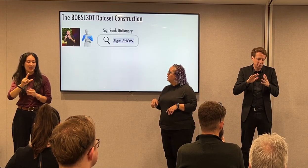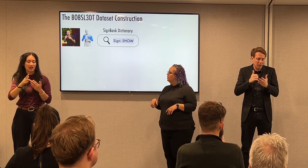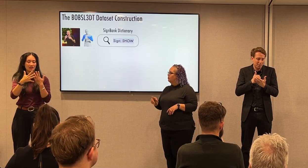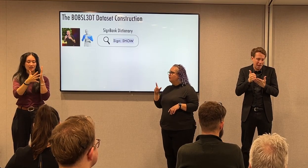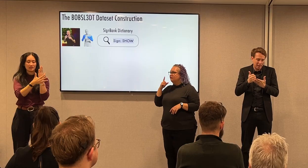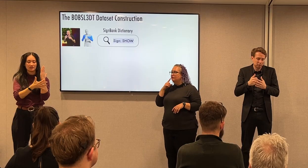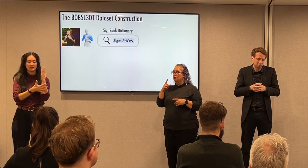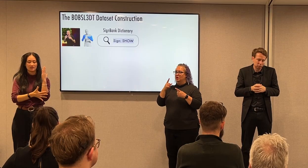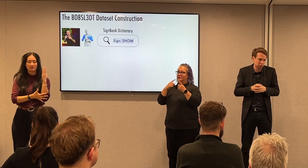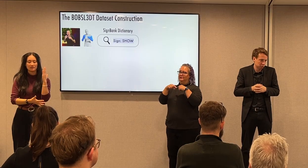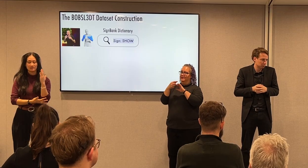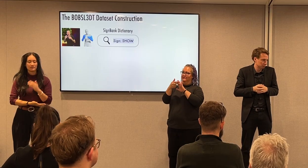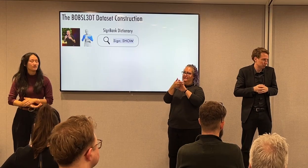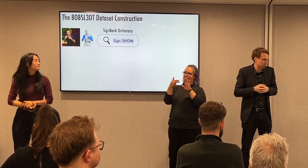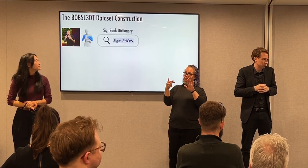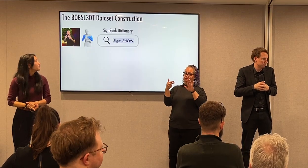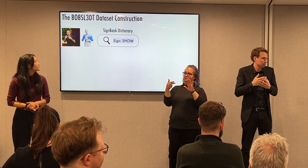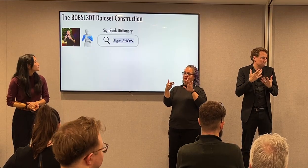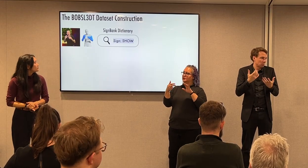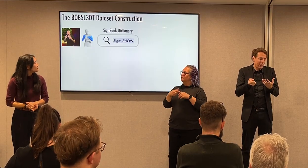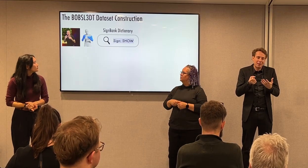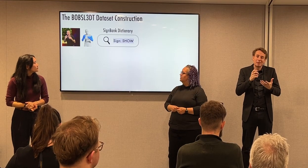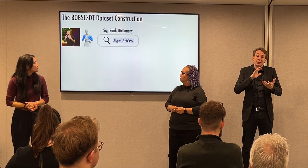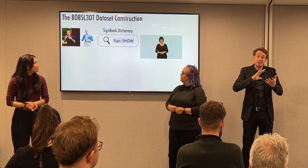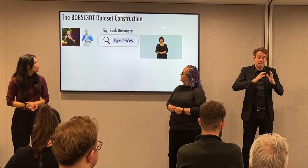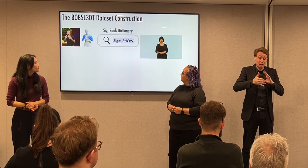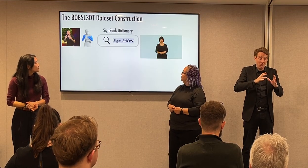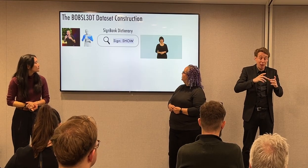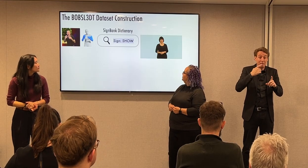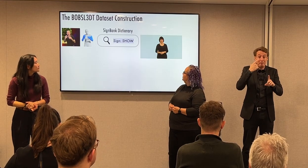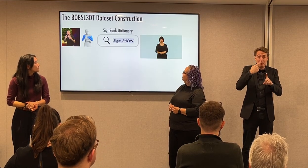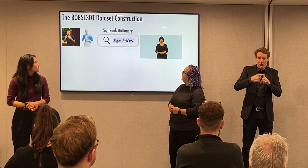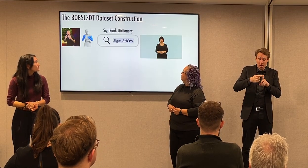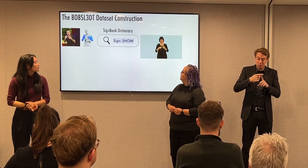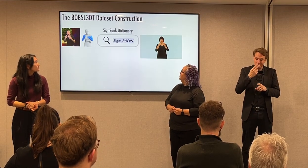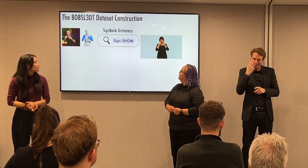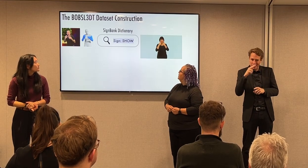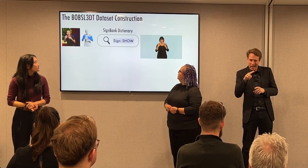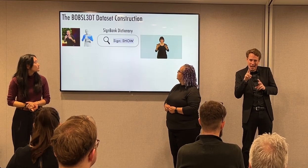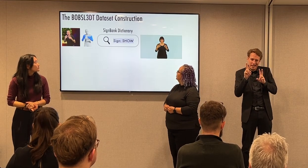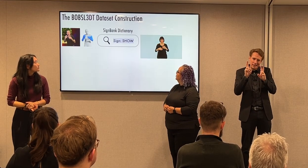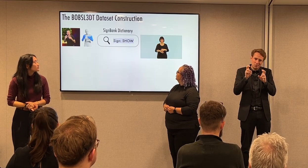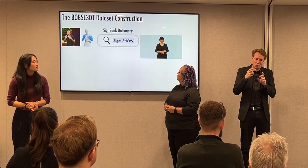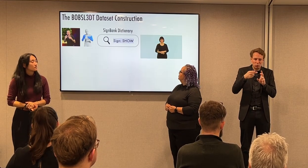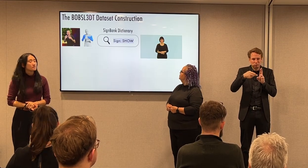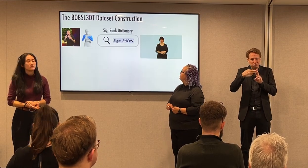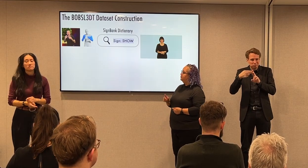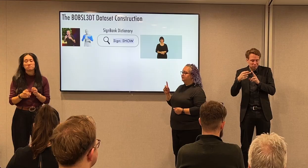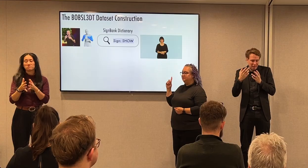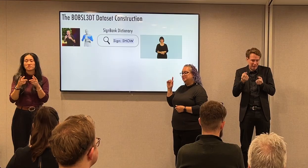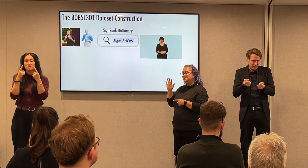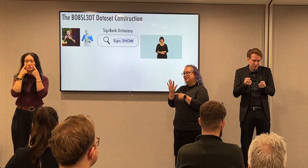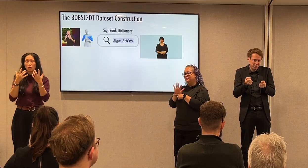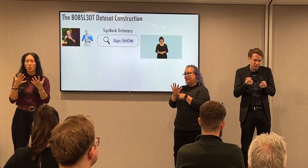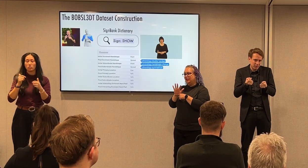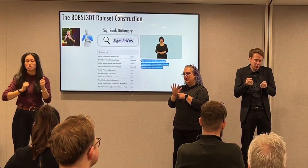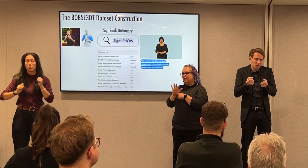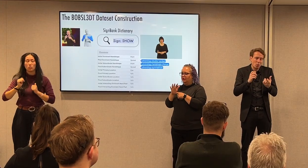name, so still with our example of the sign show, it's going to associate a sign